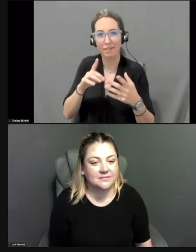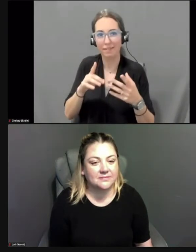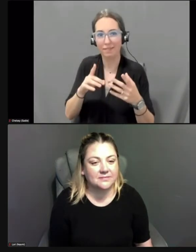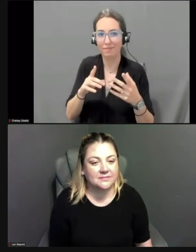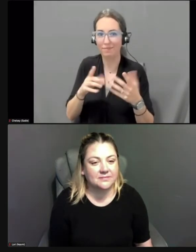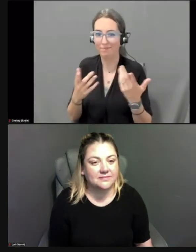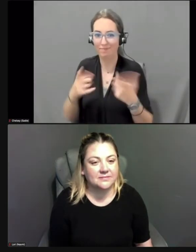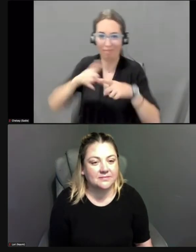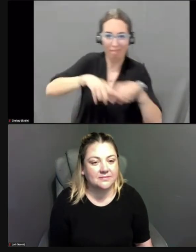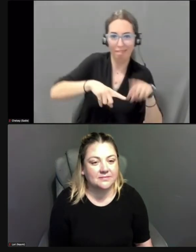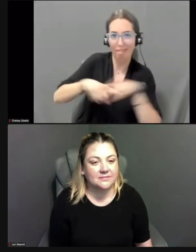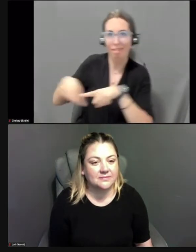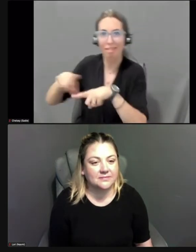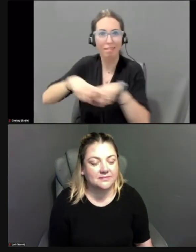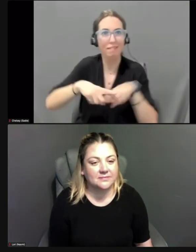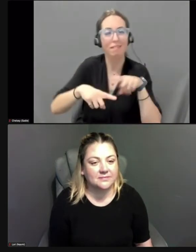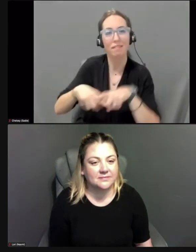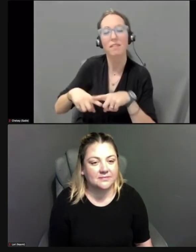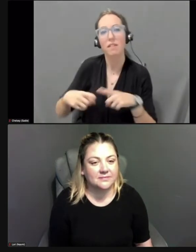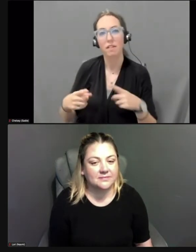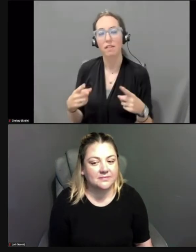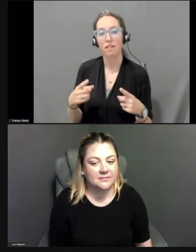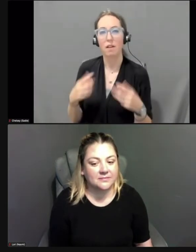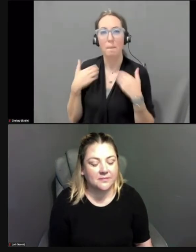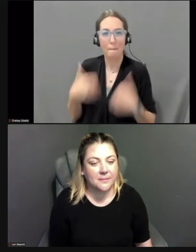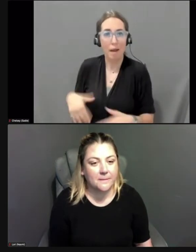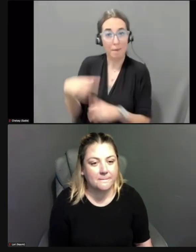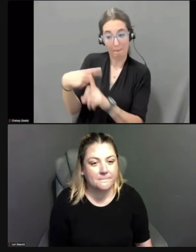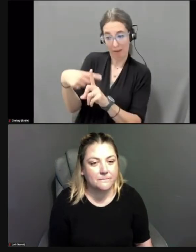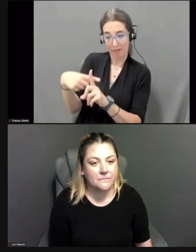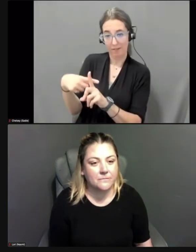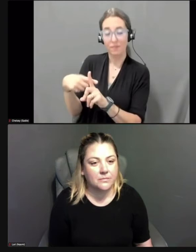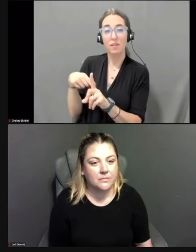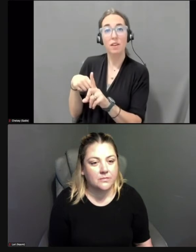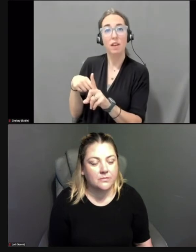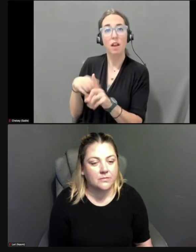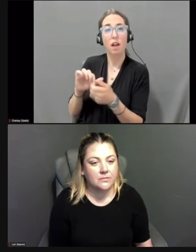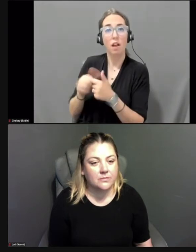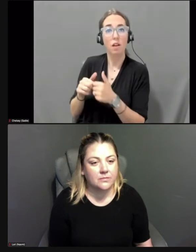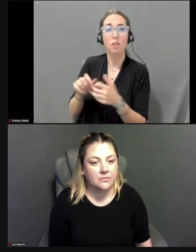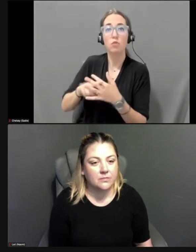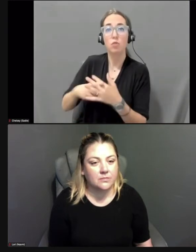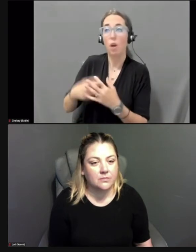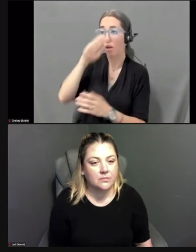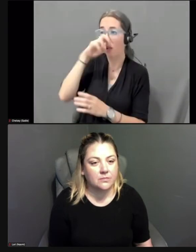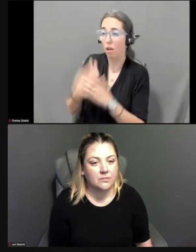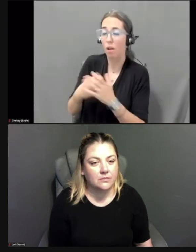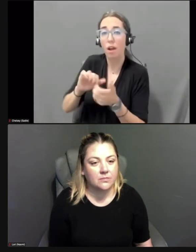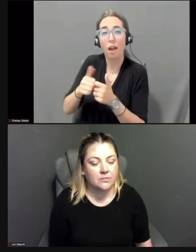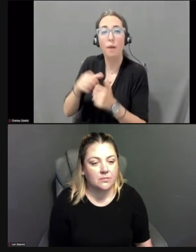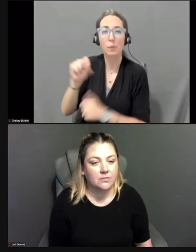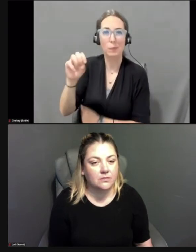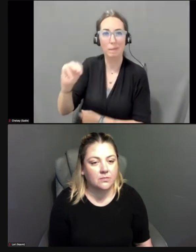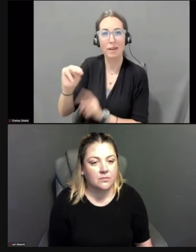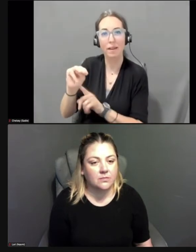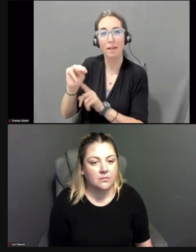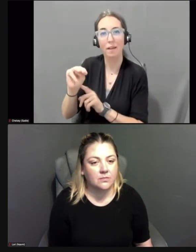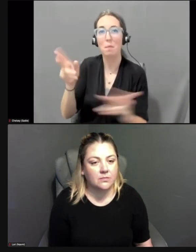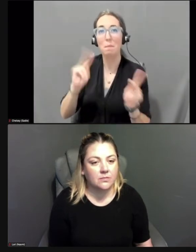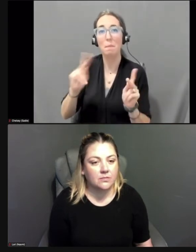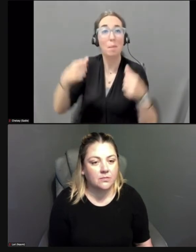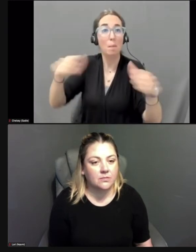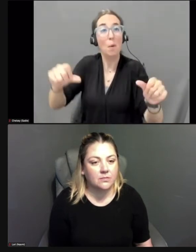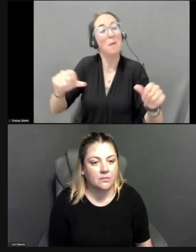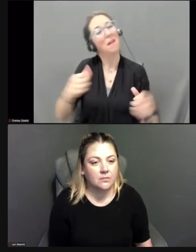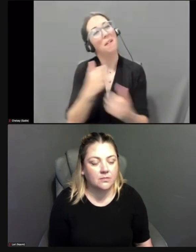things initially started out with like following people on social media, love your body, body positivity, blah, blah, blah, blah, blah. Like, you know, we